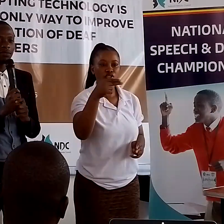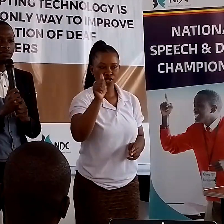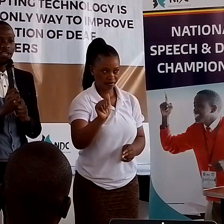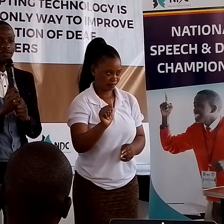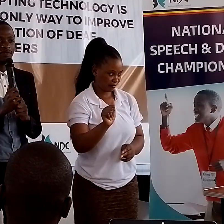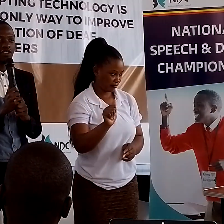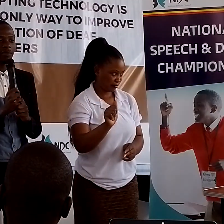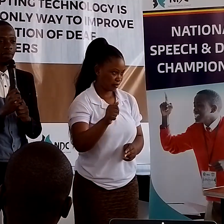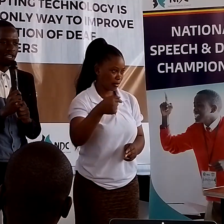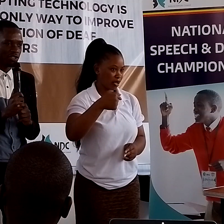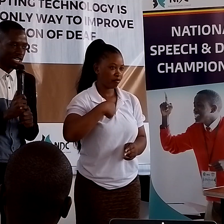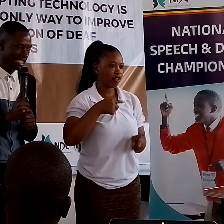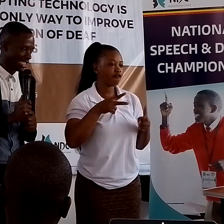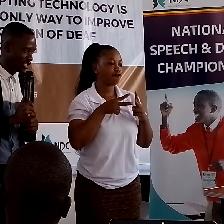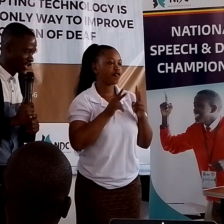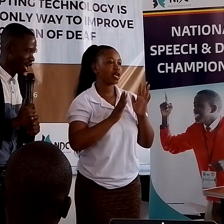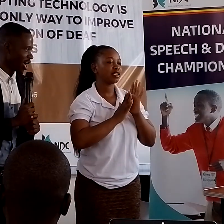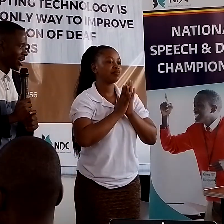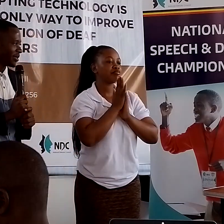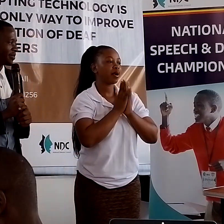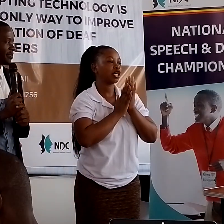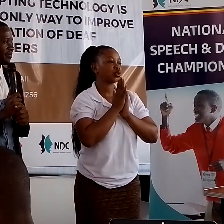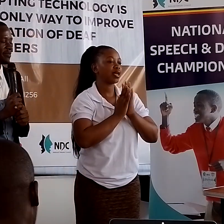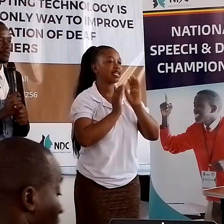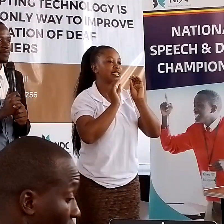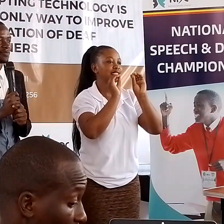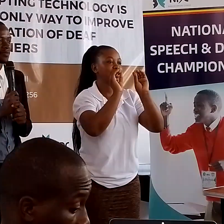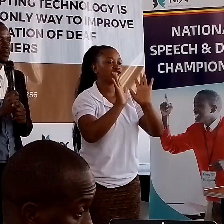I am a very passionate teacher